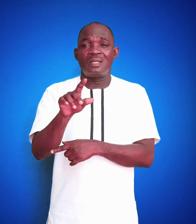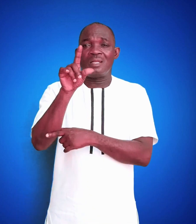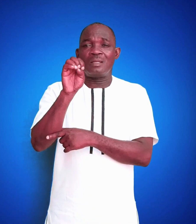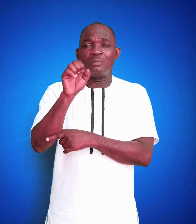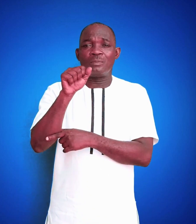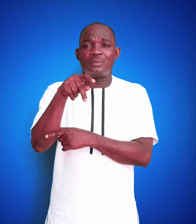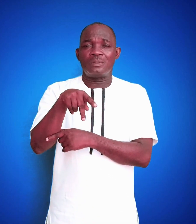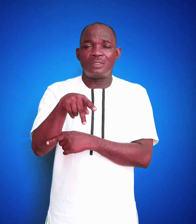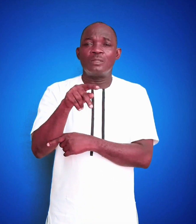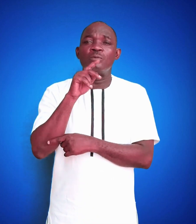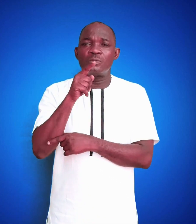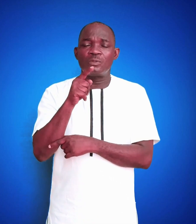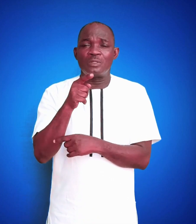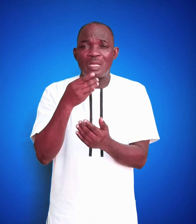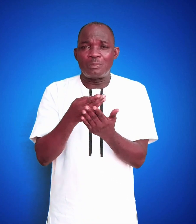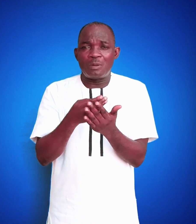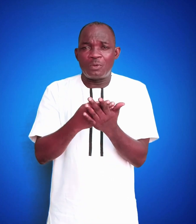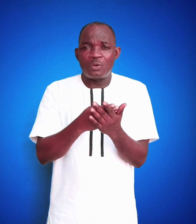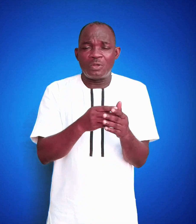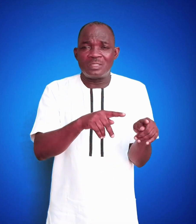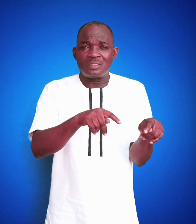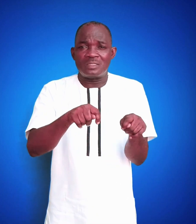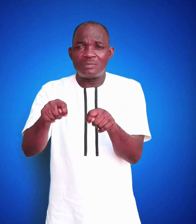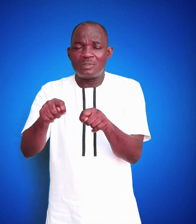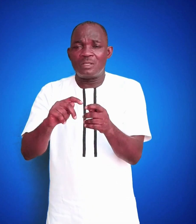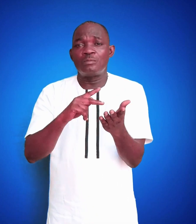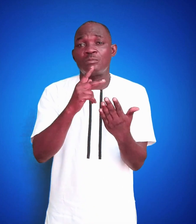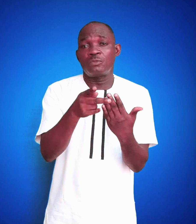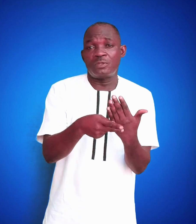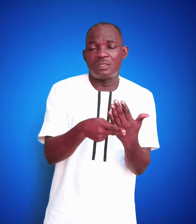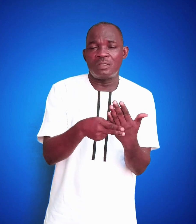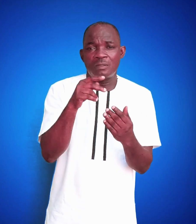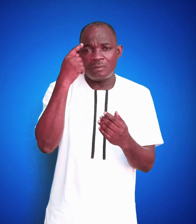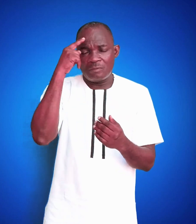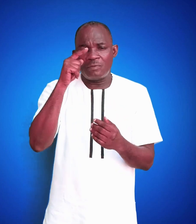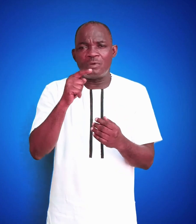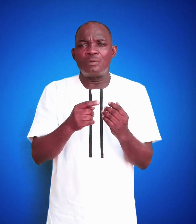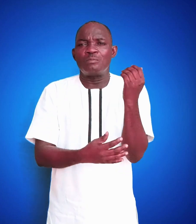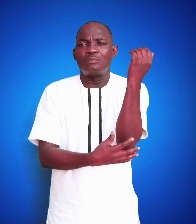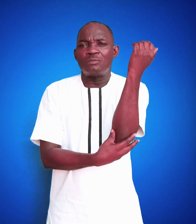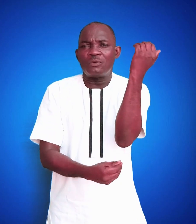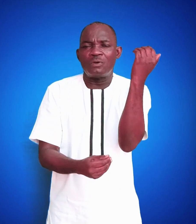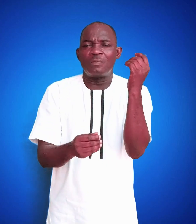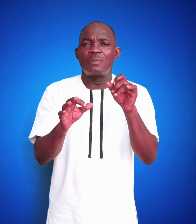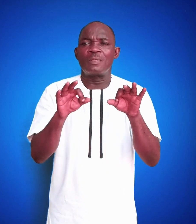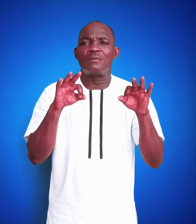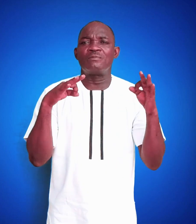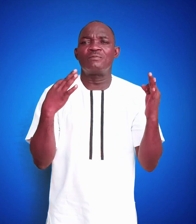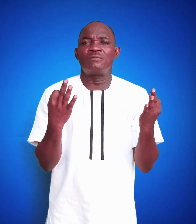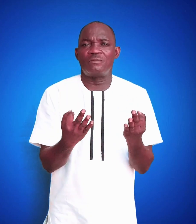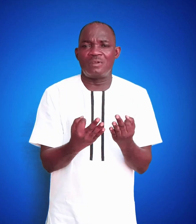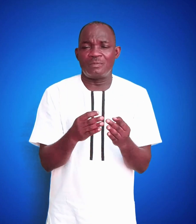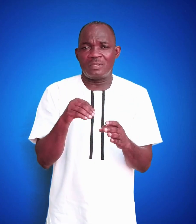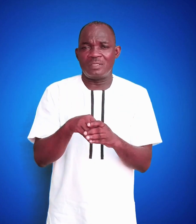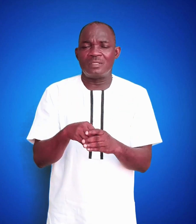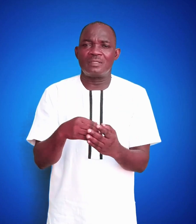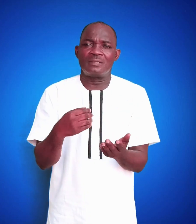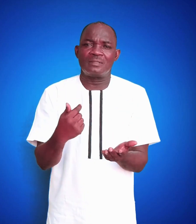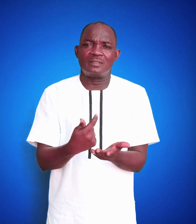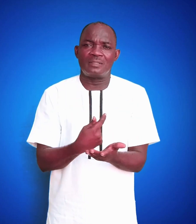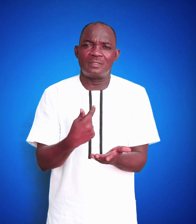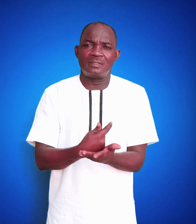LEAP is a cash transfer program for the poorest households in